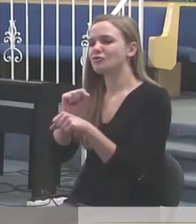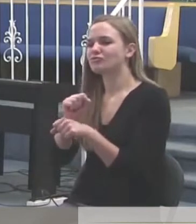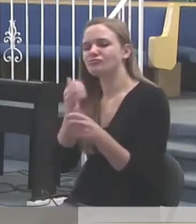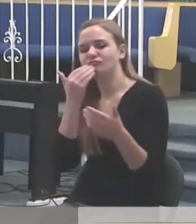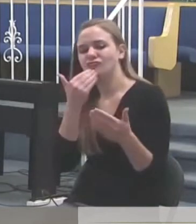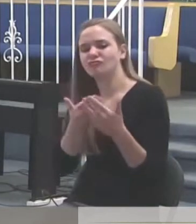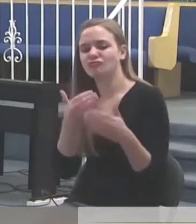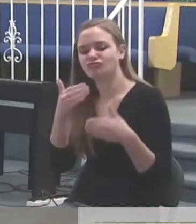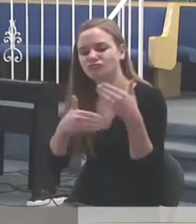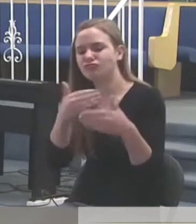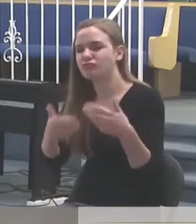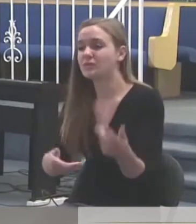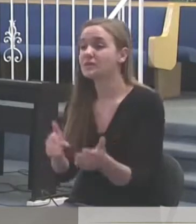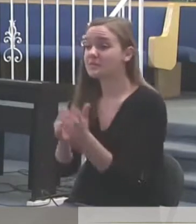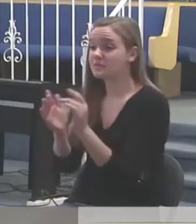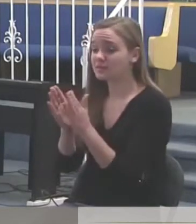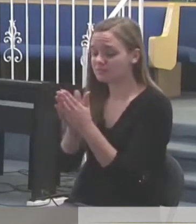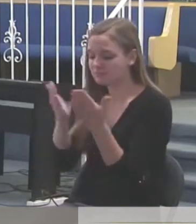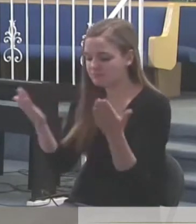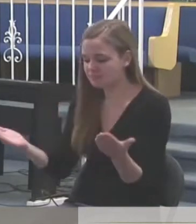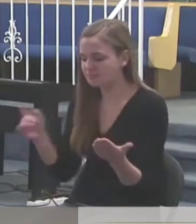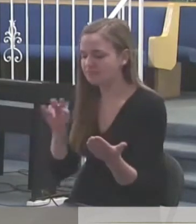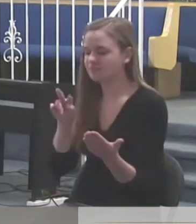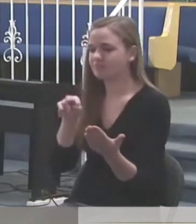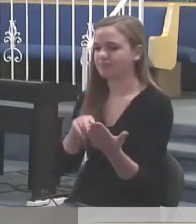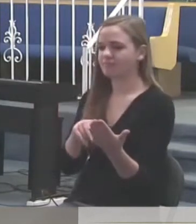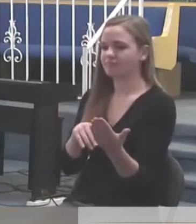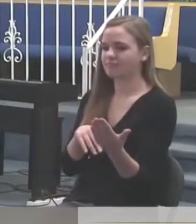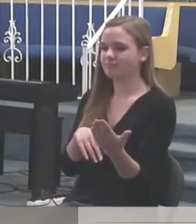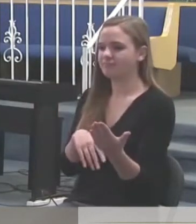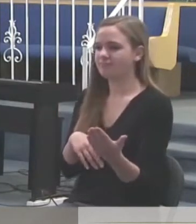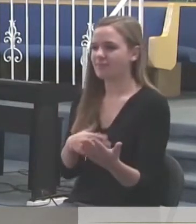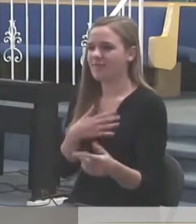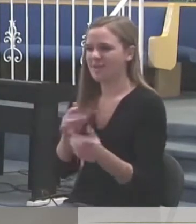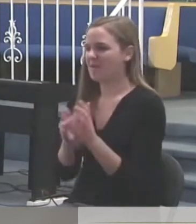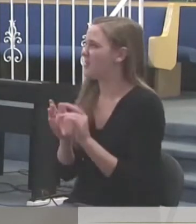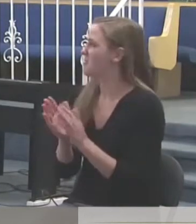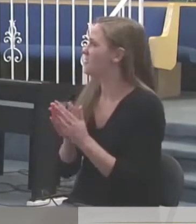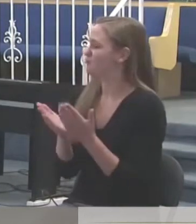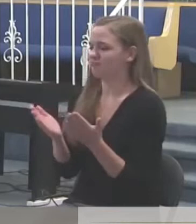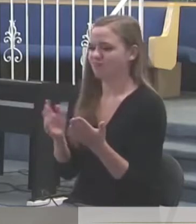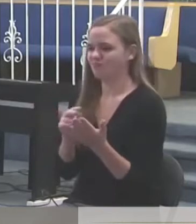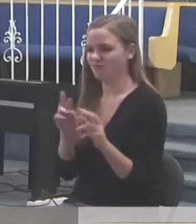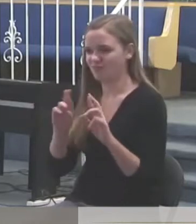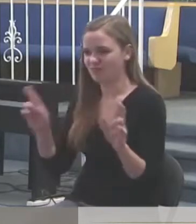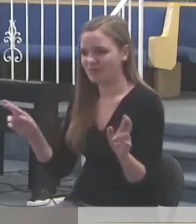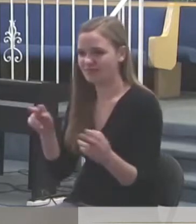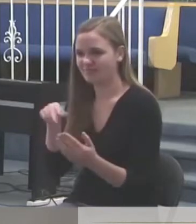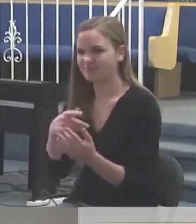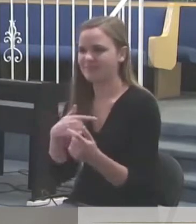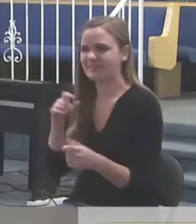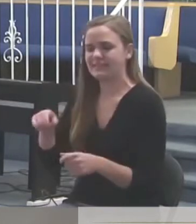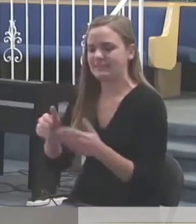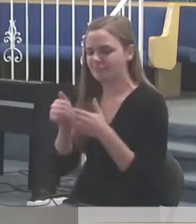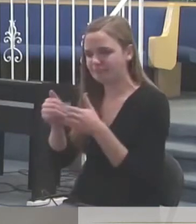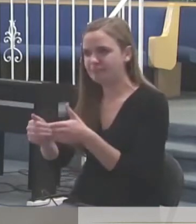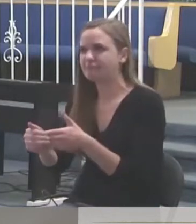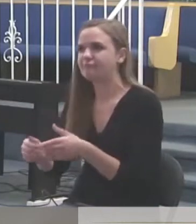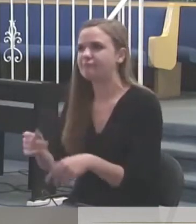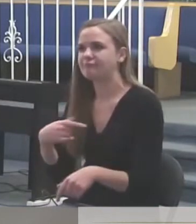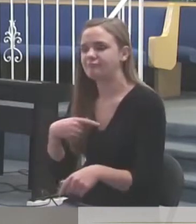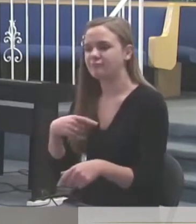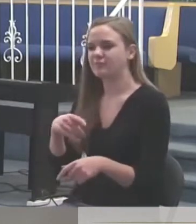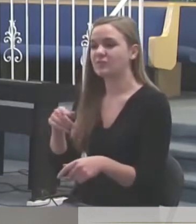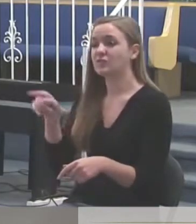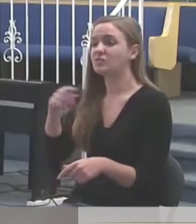Open your Bible up, Lord. I'm getting ready to start reading my Bible. I need some direction and guidance for today. I heard what the preacher